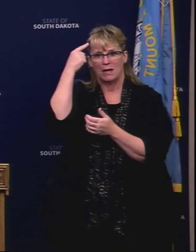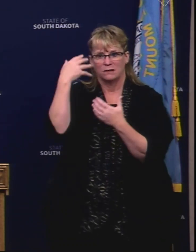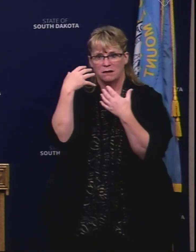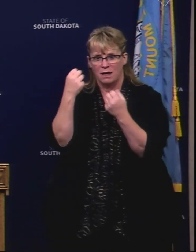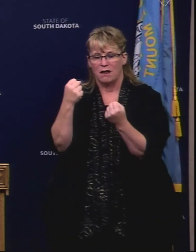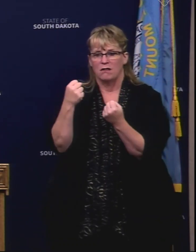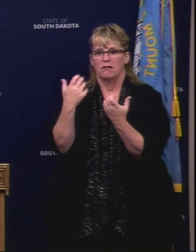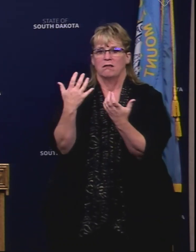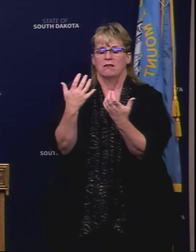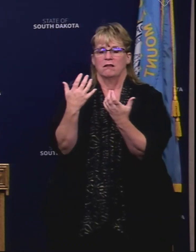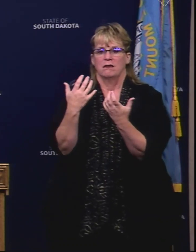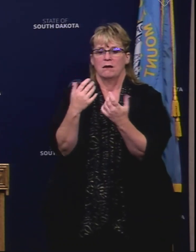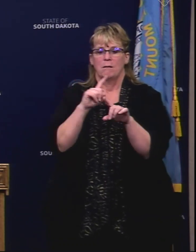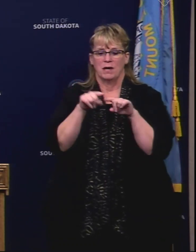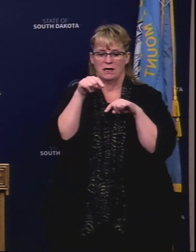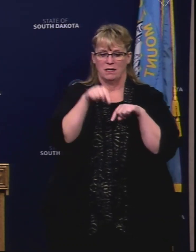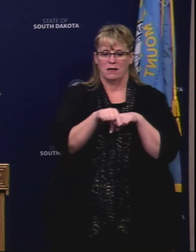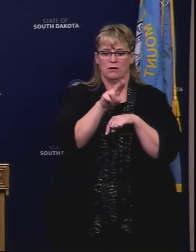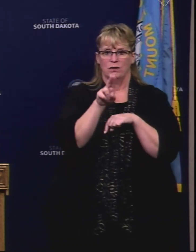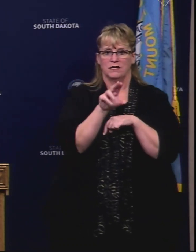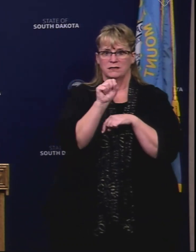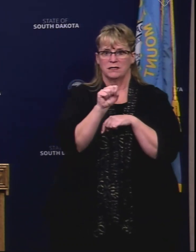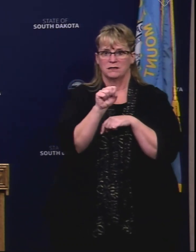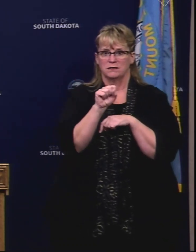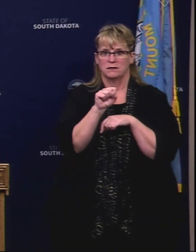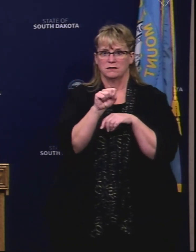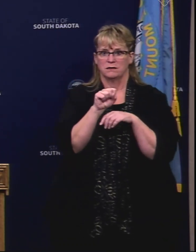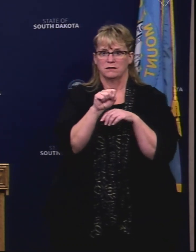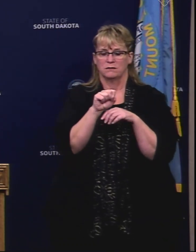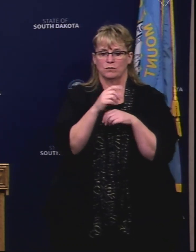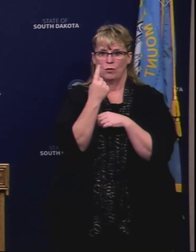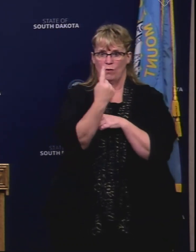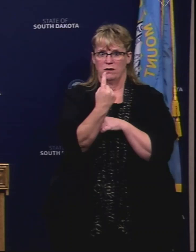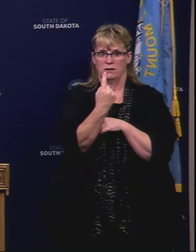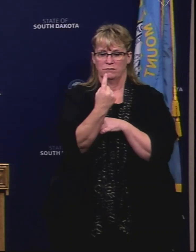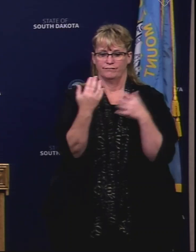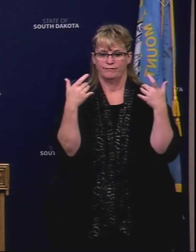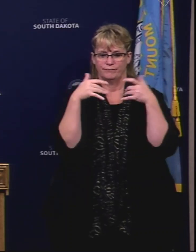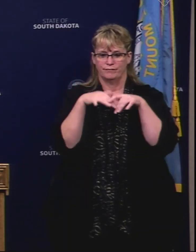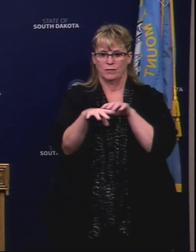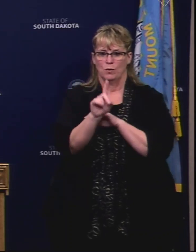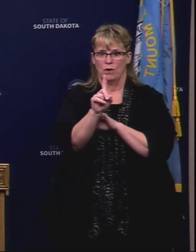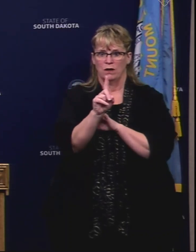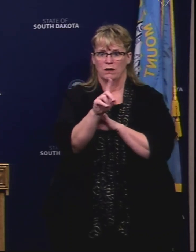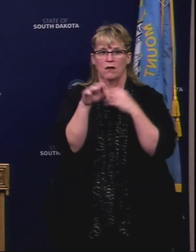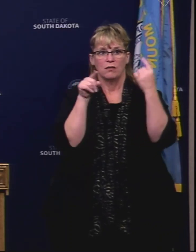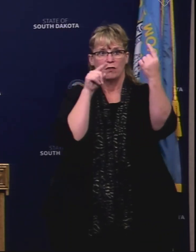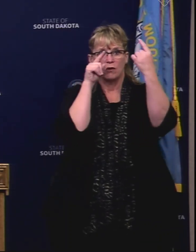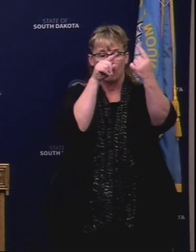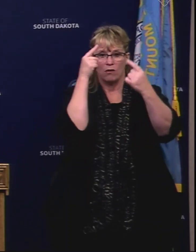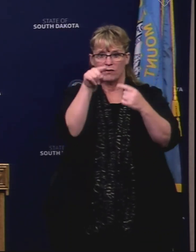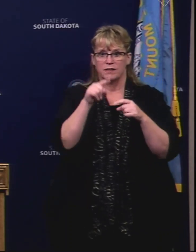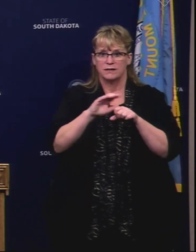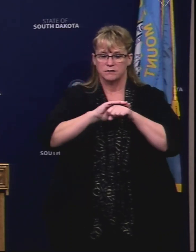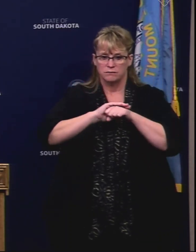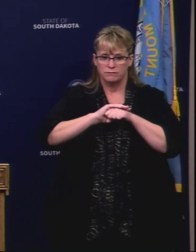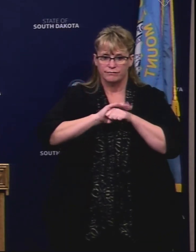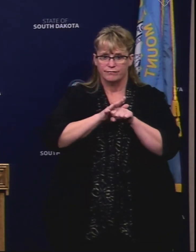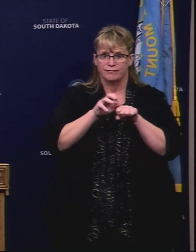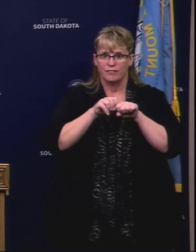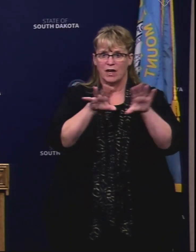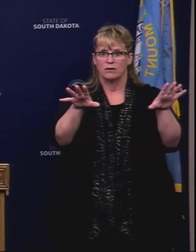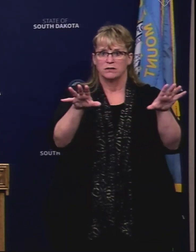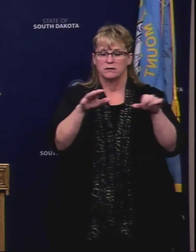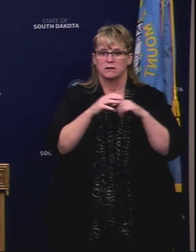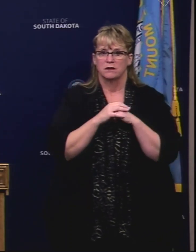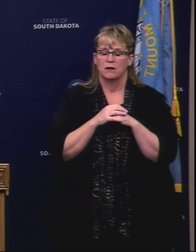here in the United States, we remain united. Right now, we're all united in the shared goal of fighting this virus. And we can